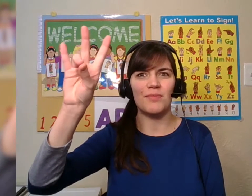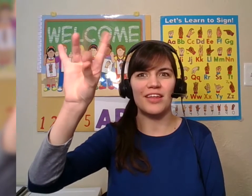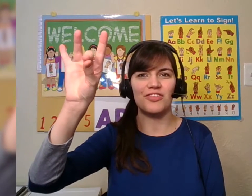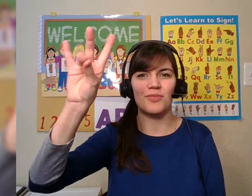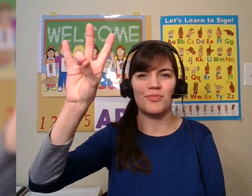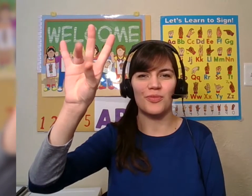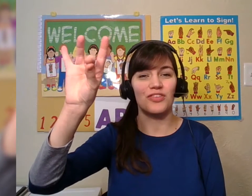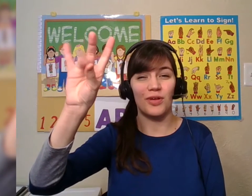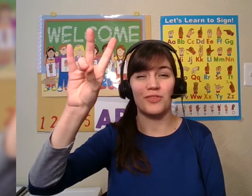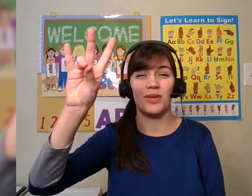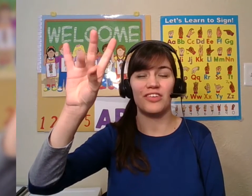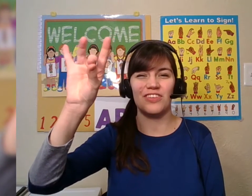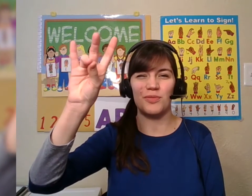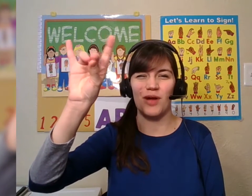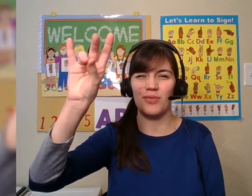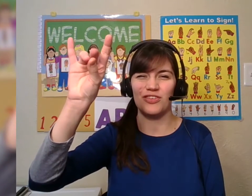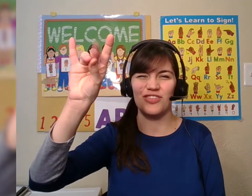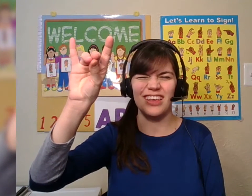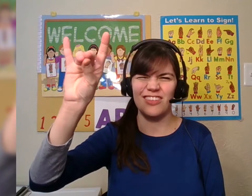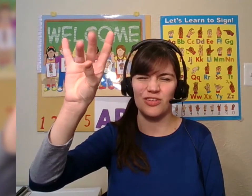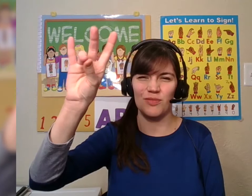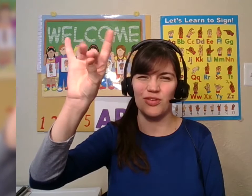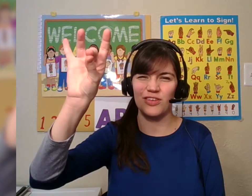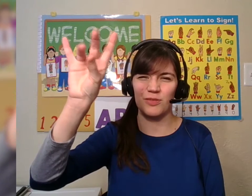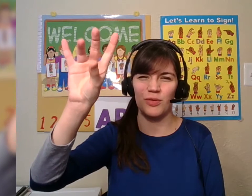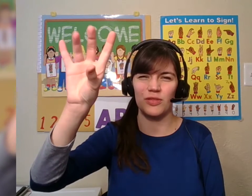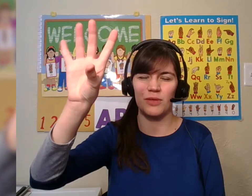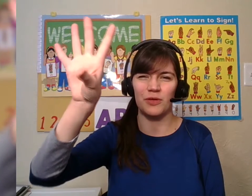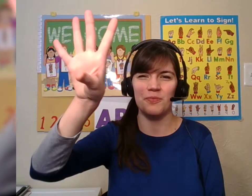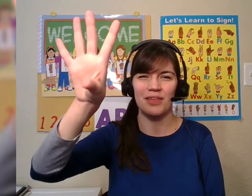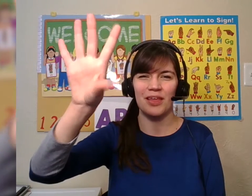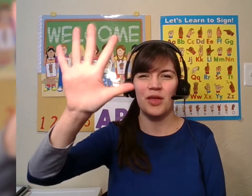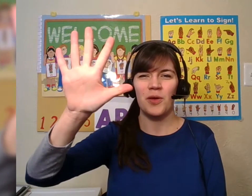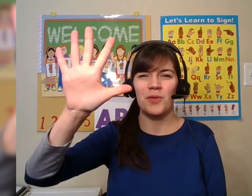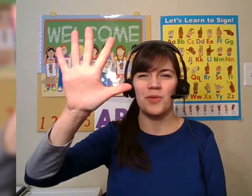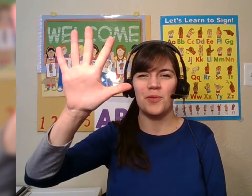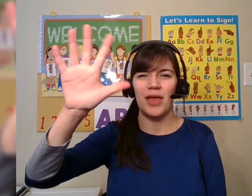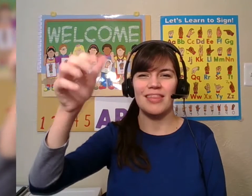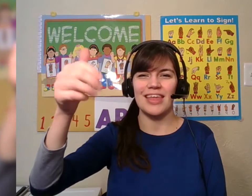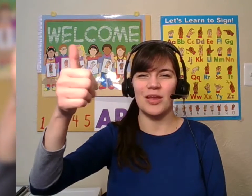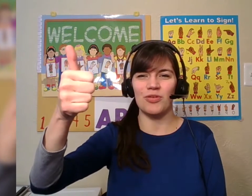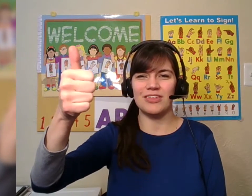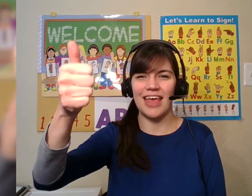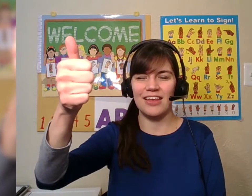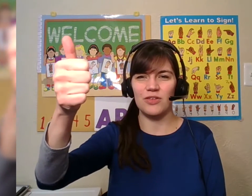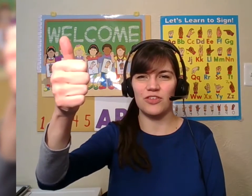minute to remember which one is which. These are probably the trickiest to remember because they're both in the middle. And then number 10, you just make